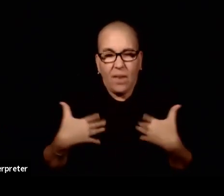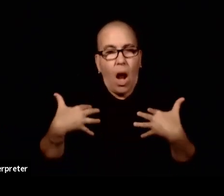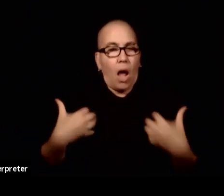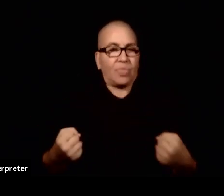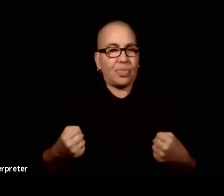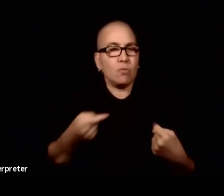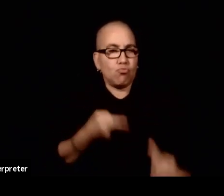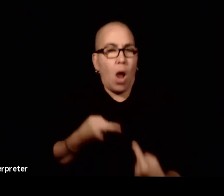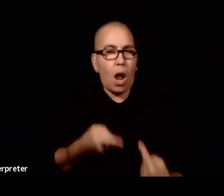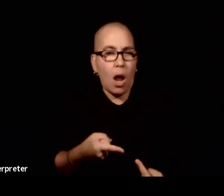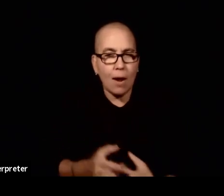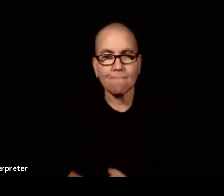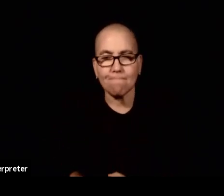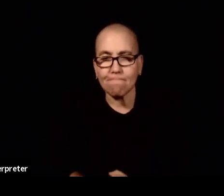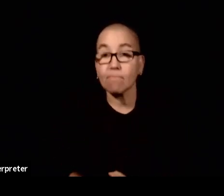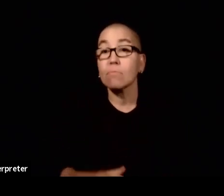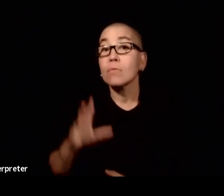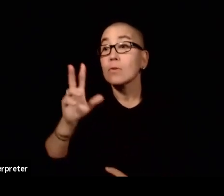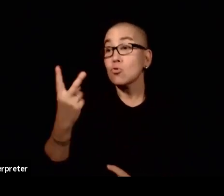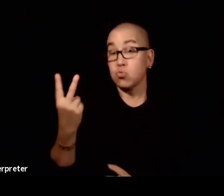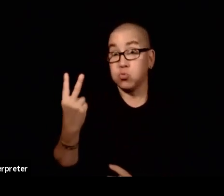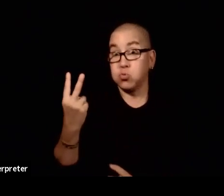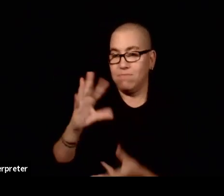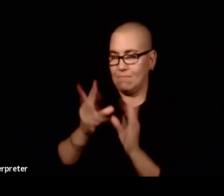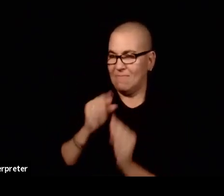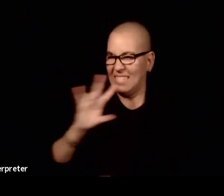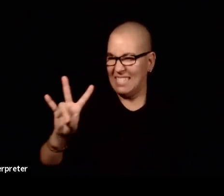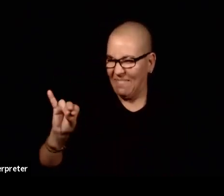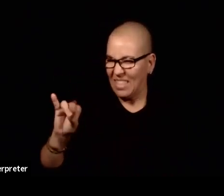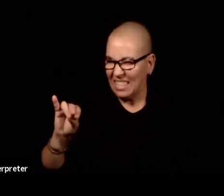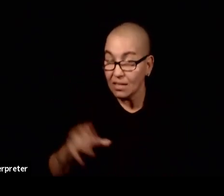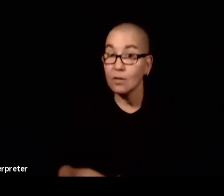There are 312 patients currently hospitalized.